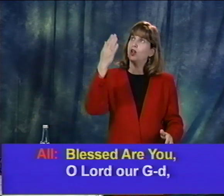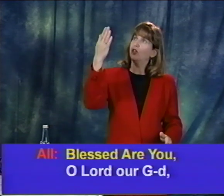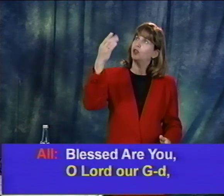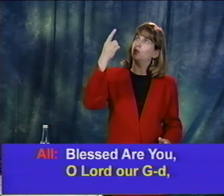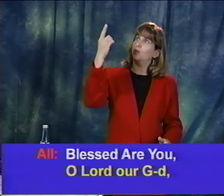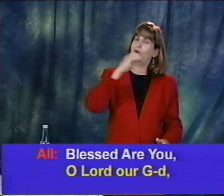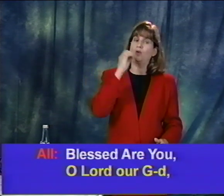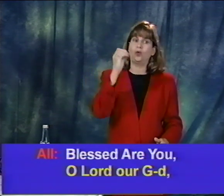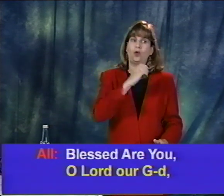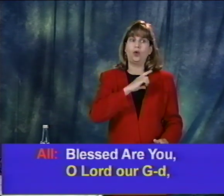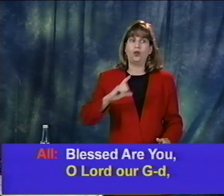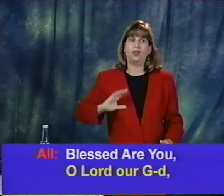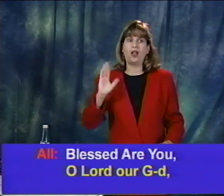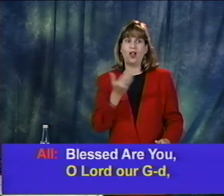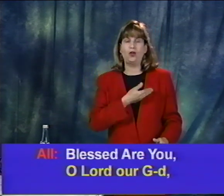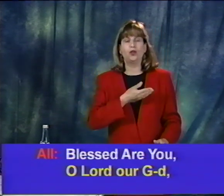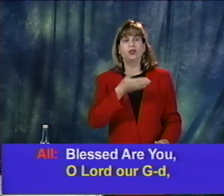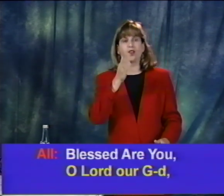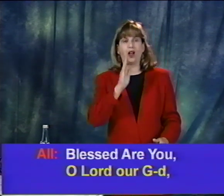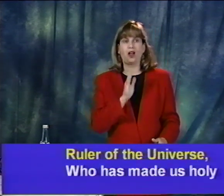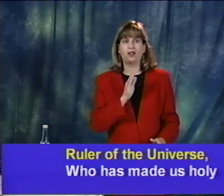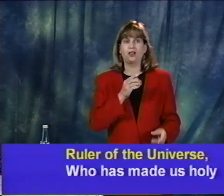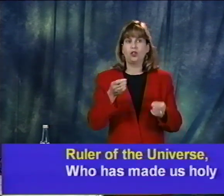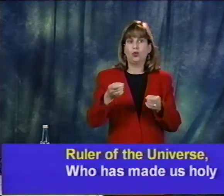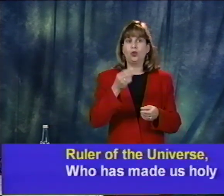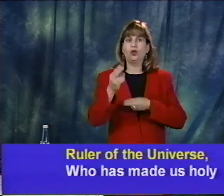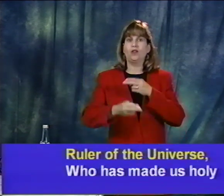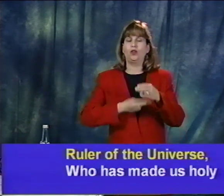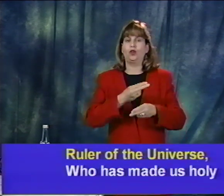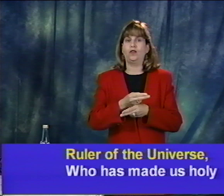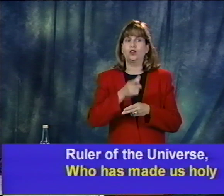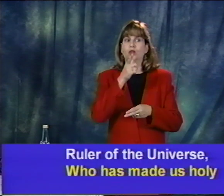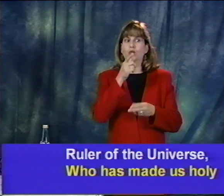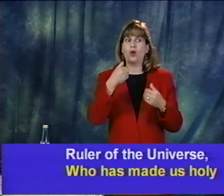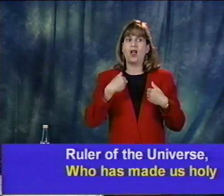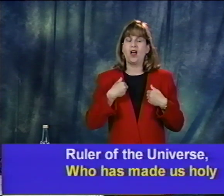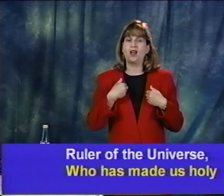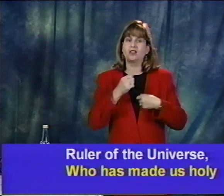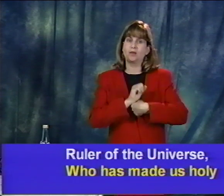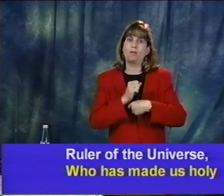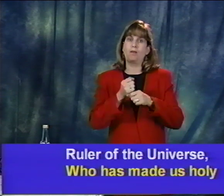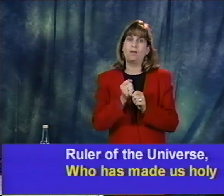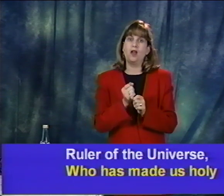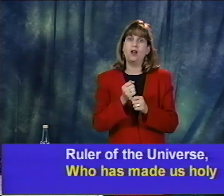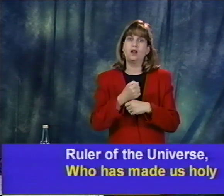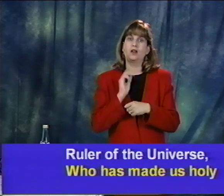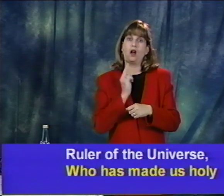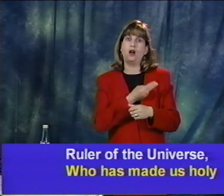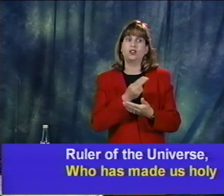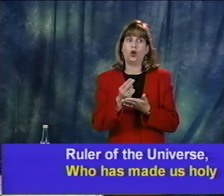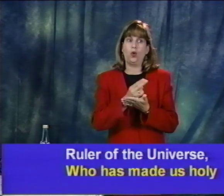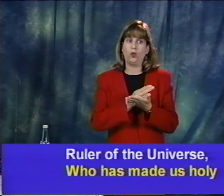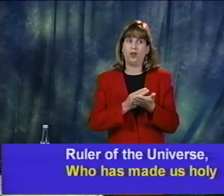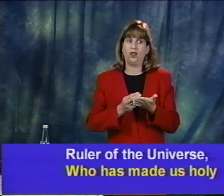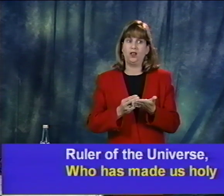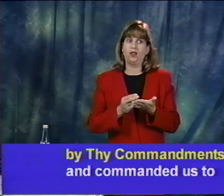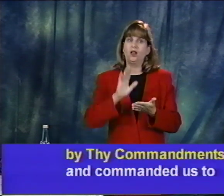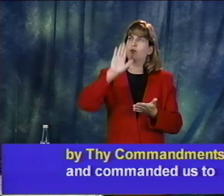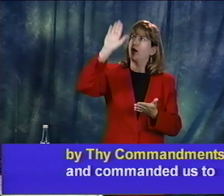Blessed are you, O Lord our God, ruler of the universe, who has made us holy